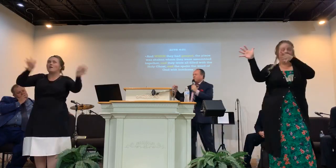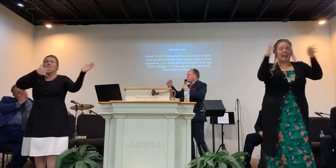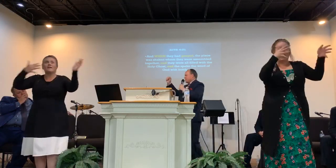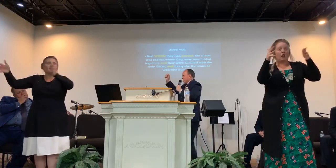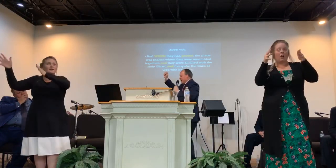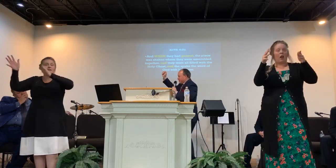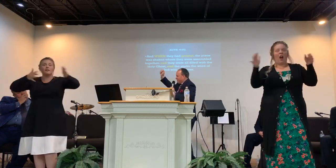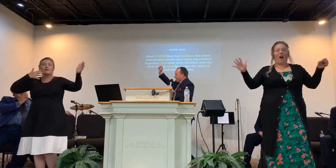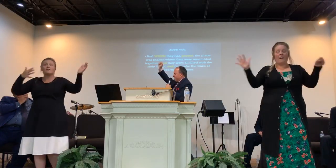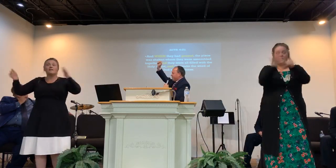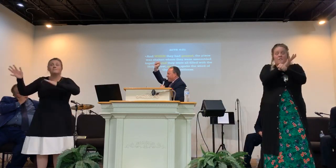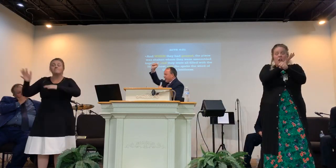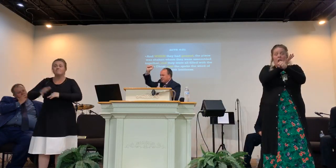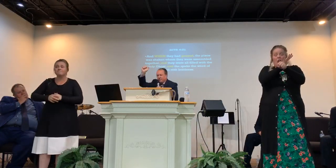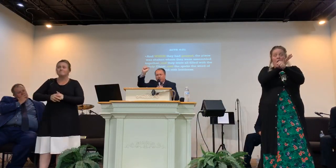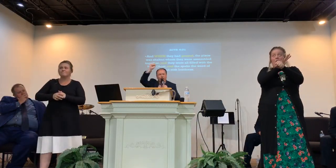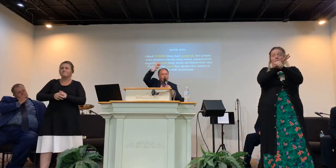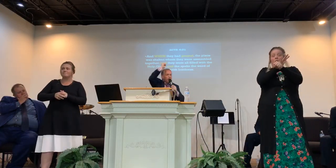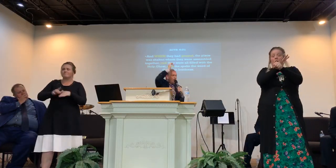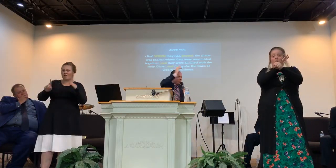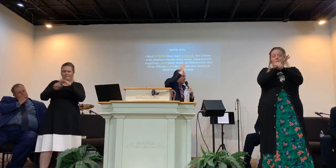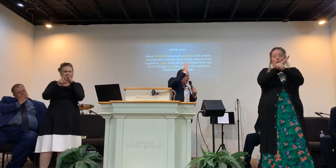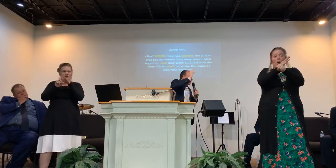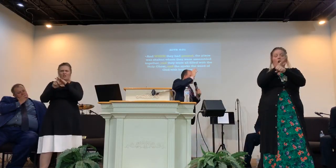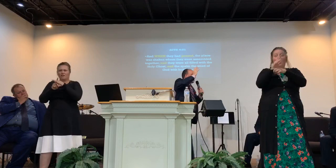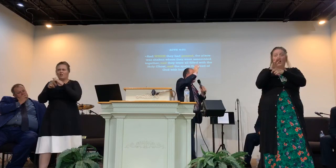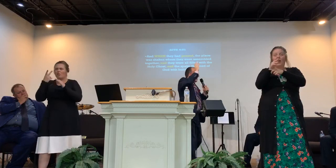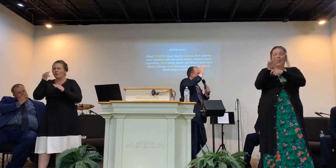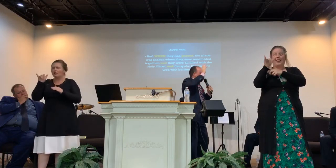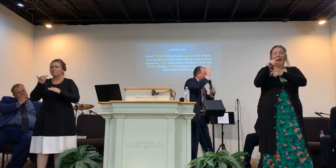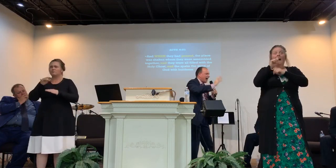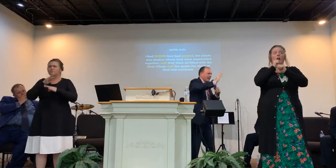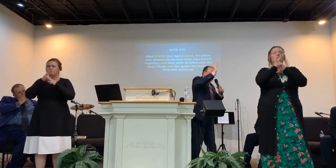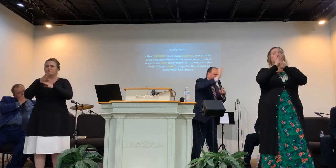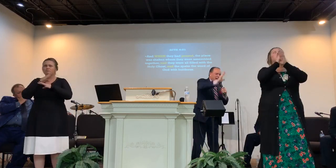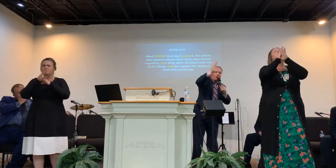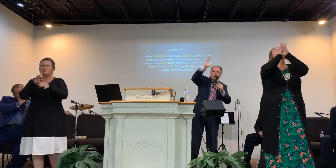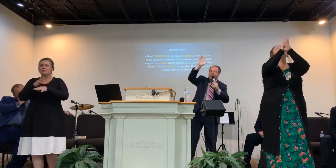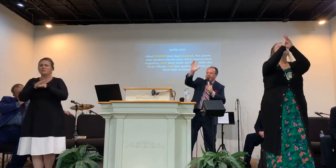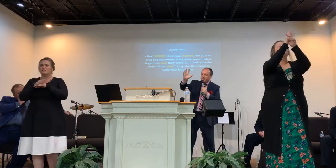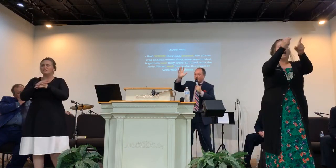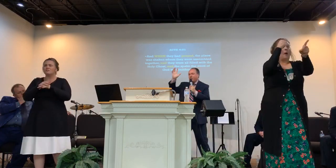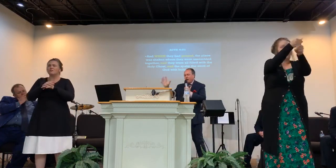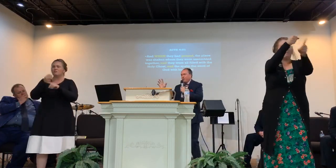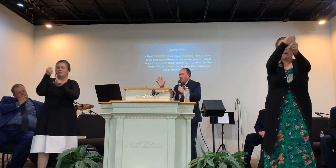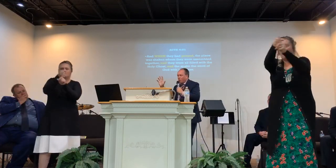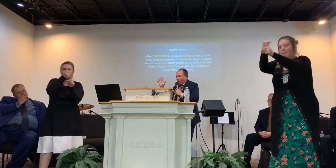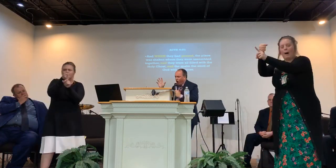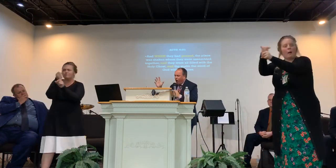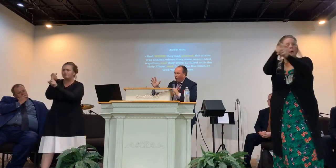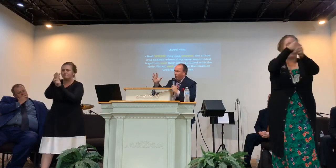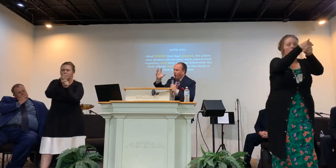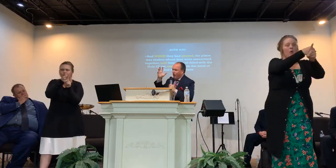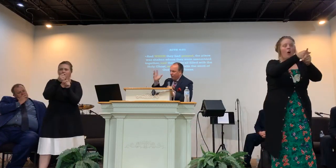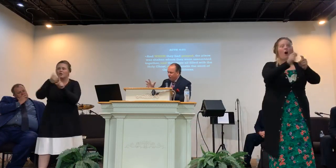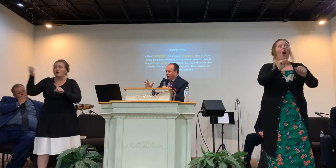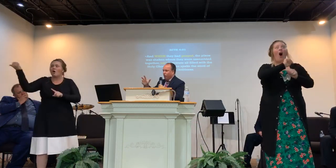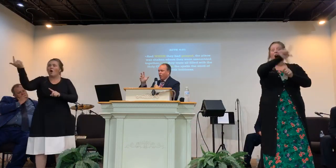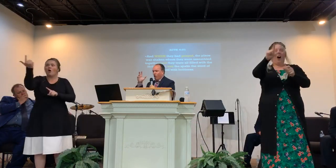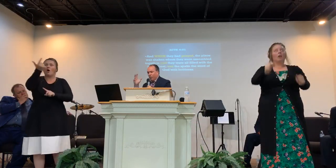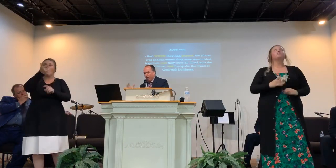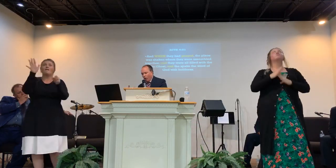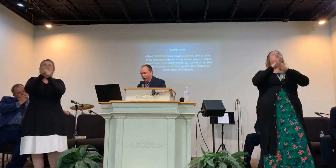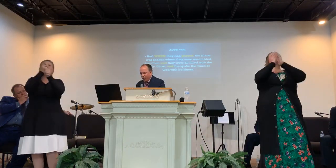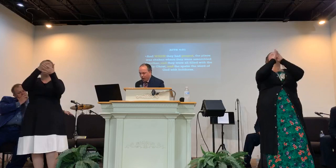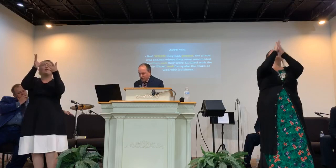And it appeared as a cloven tongues, like as a fire, and it sat upon each of them, and they were all